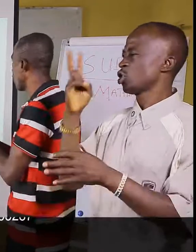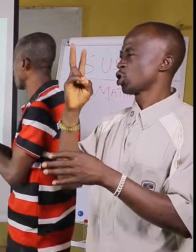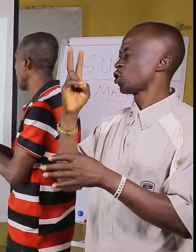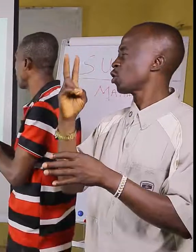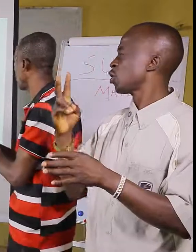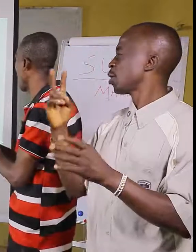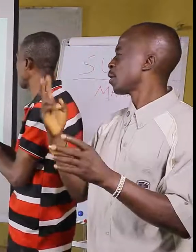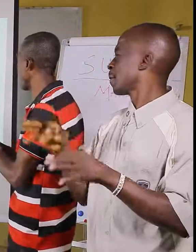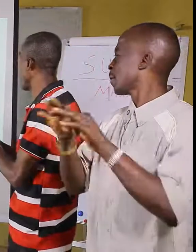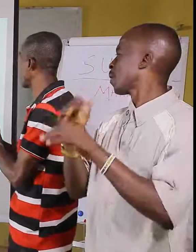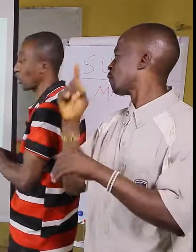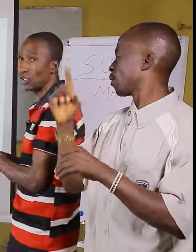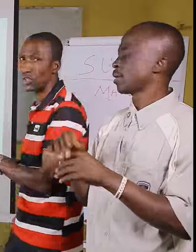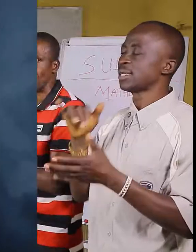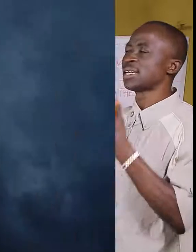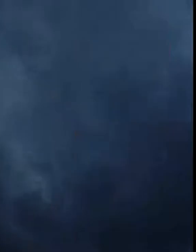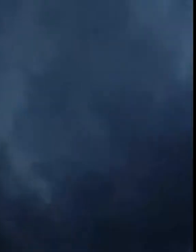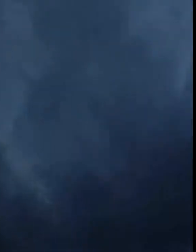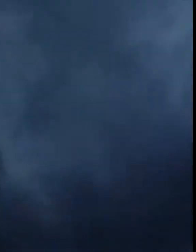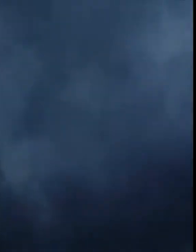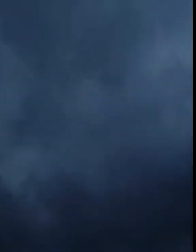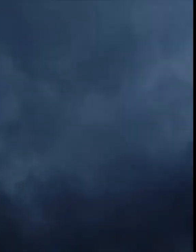how you can write your solution.